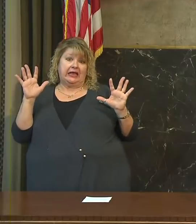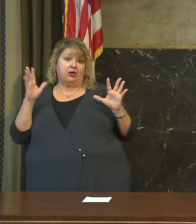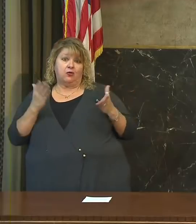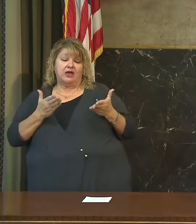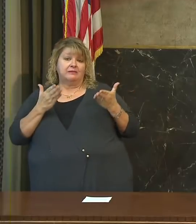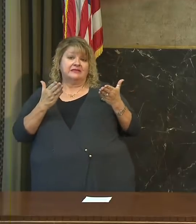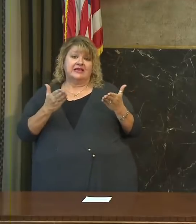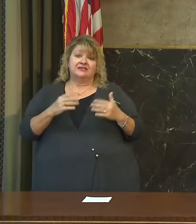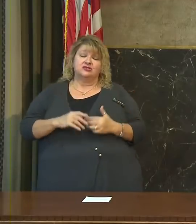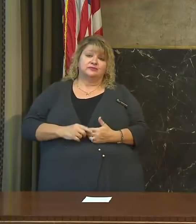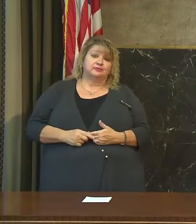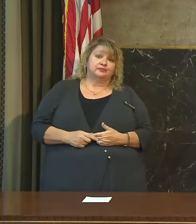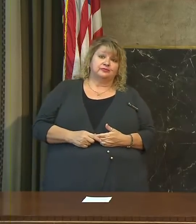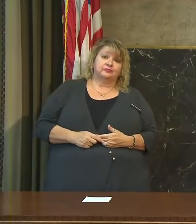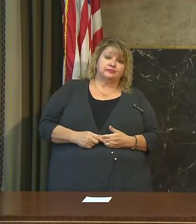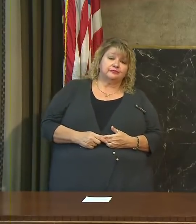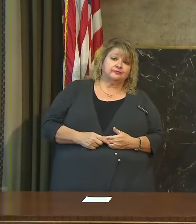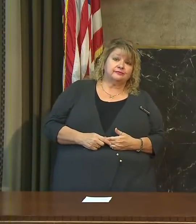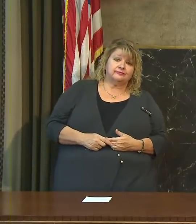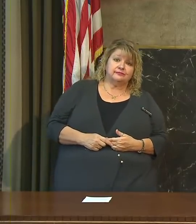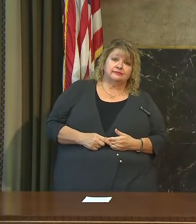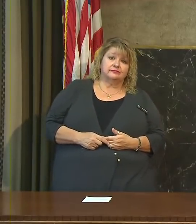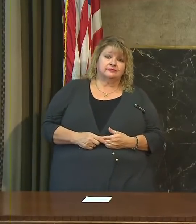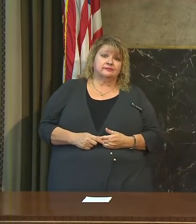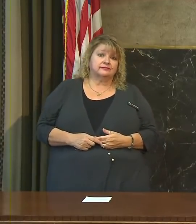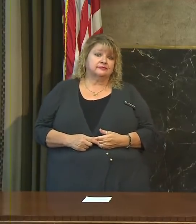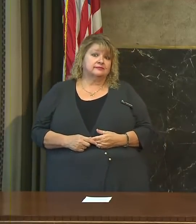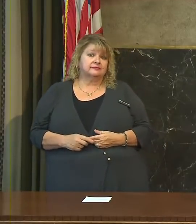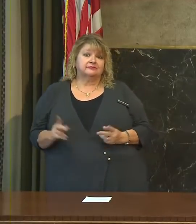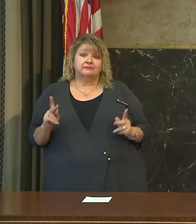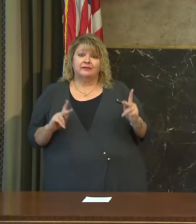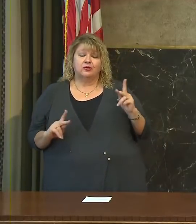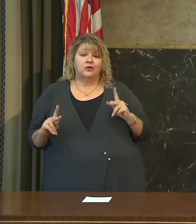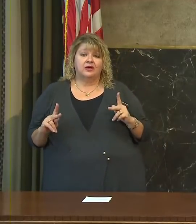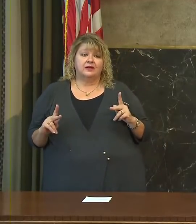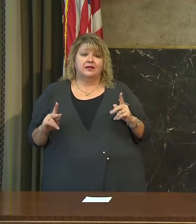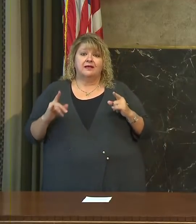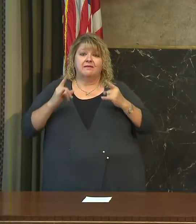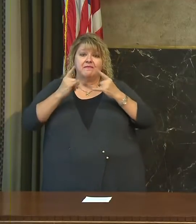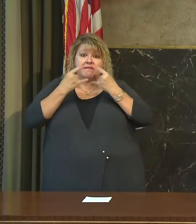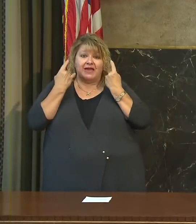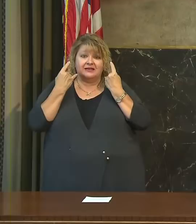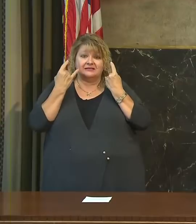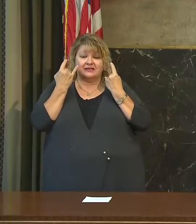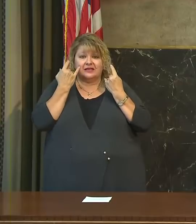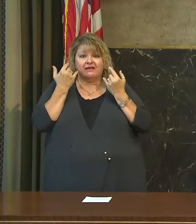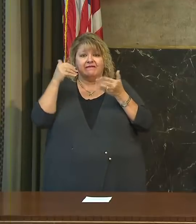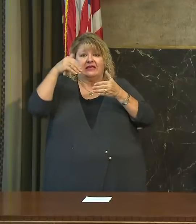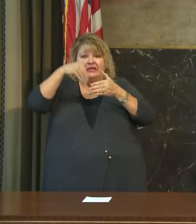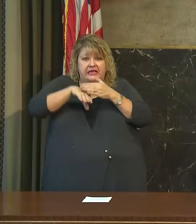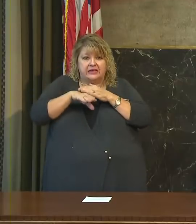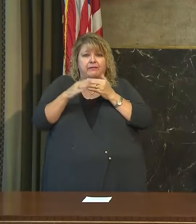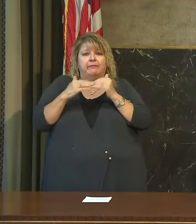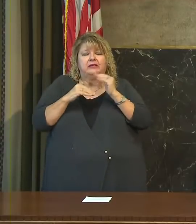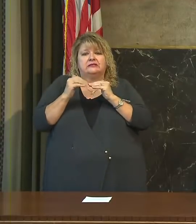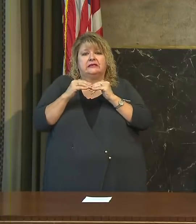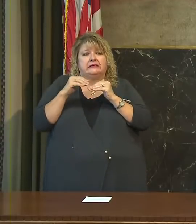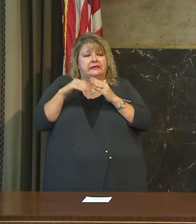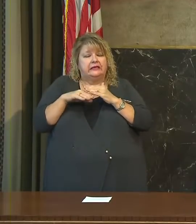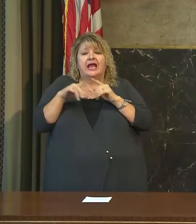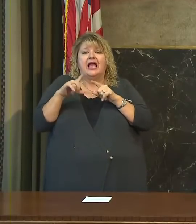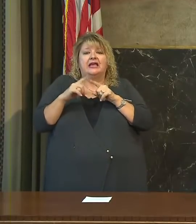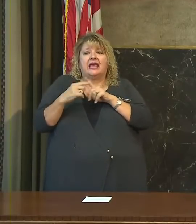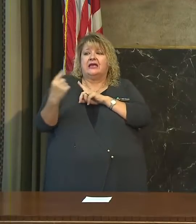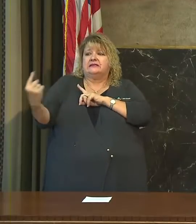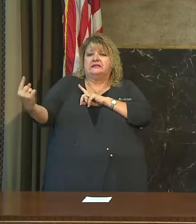right now is for people to mask when they are indoors and unable to